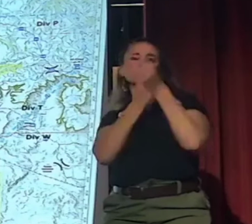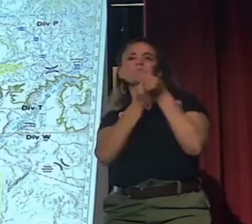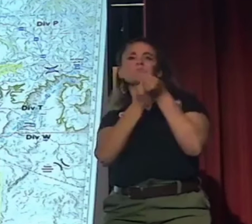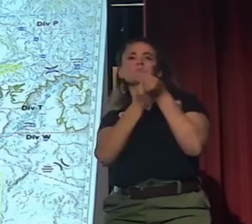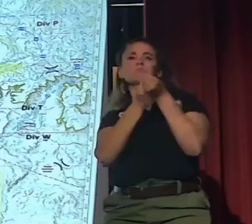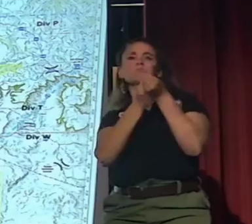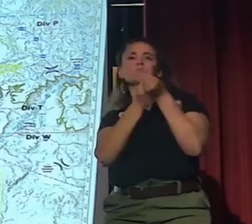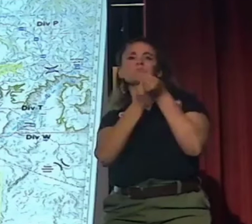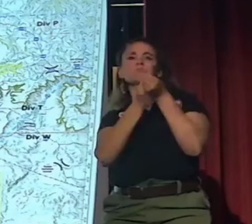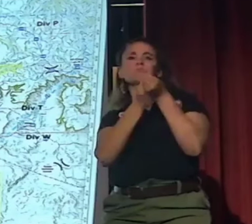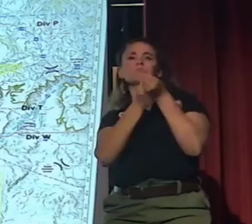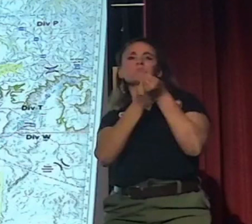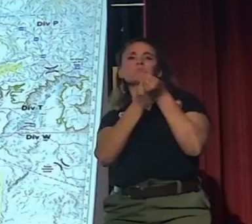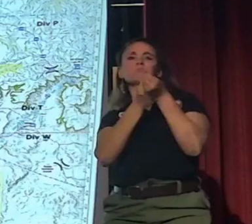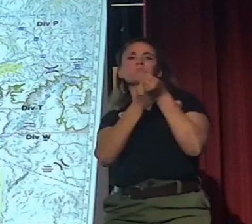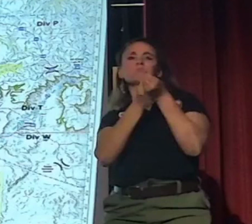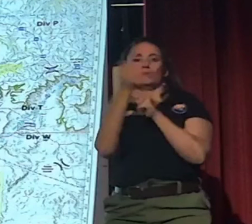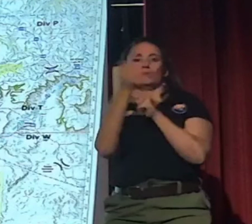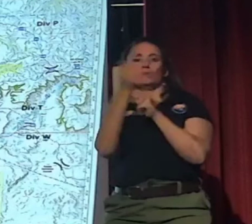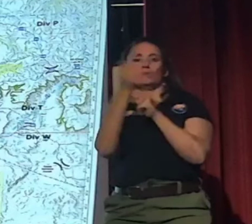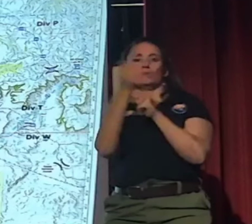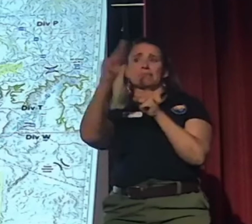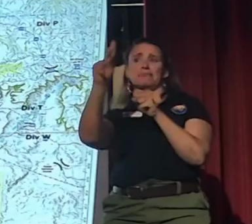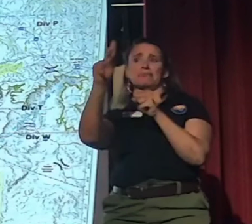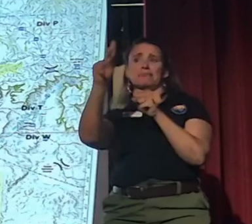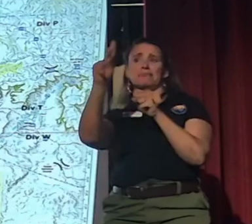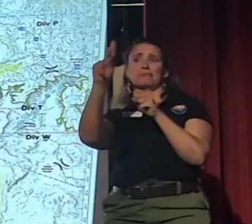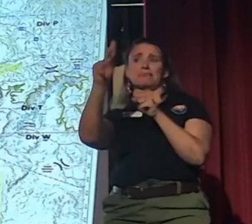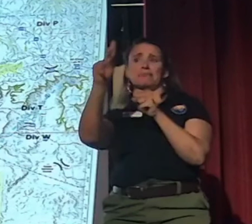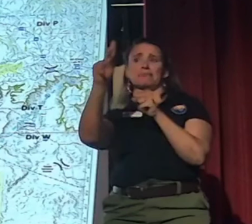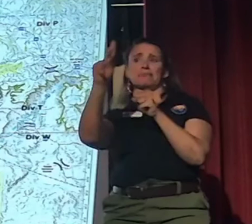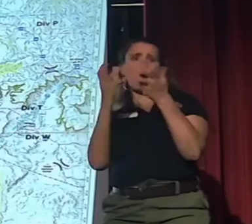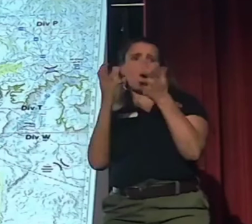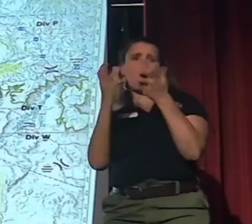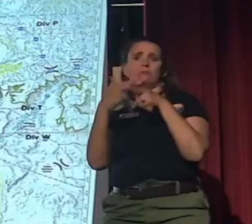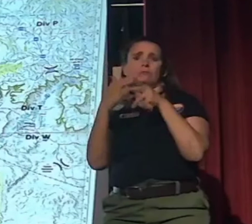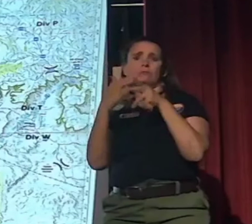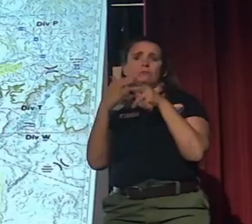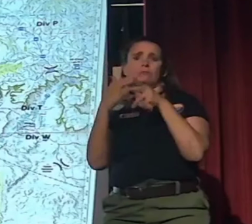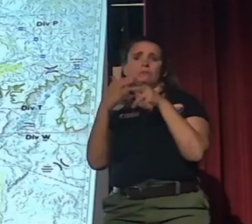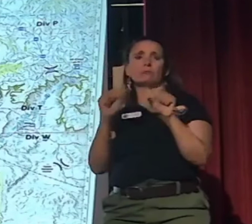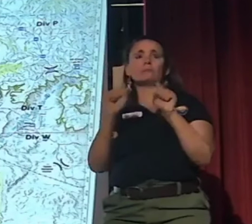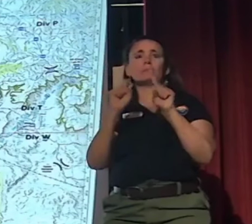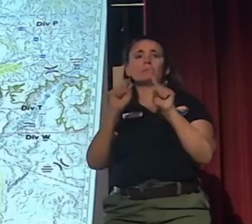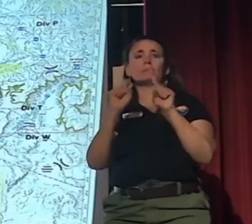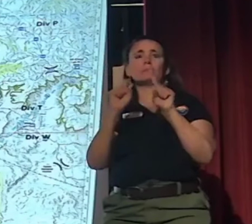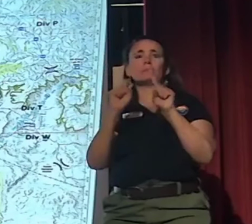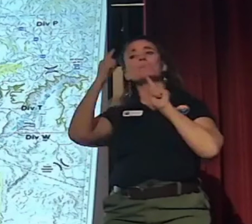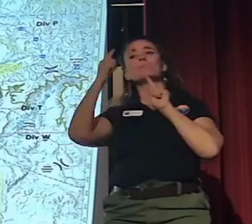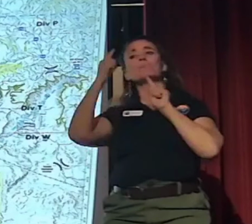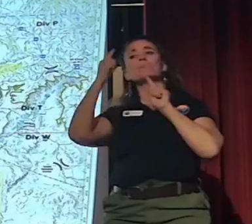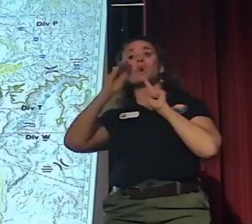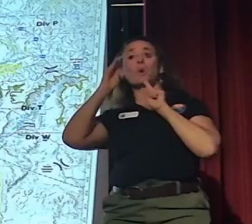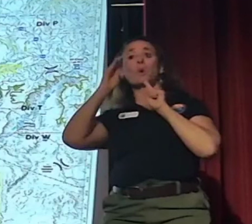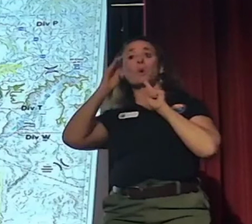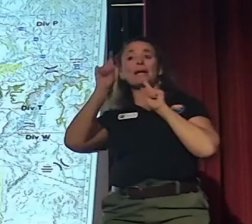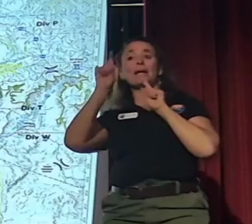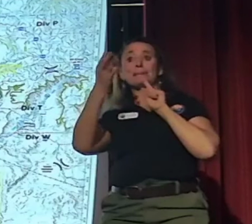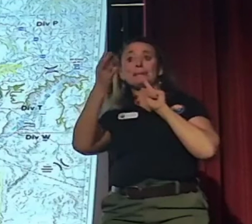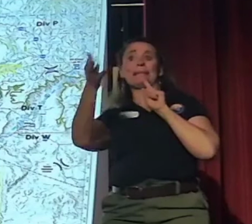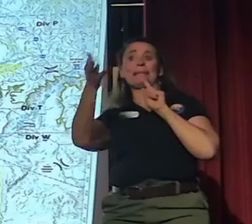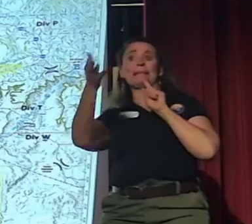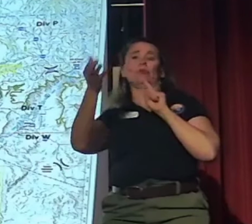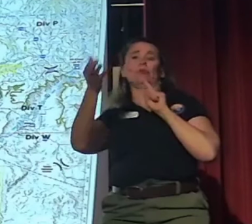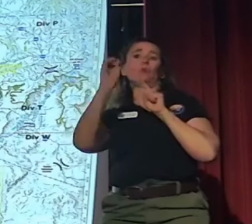you. We want to get you back in your home as soon as possible, but we want your home to be there when you go back.